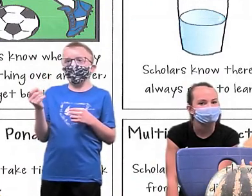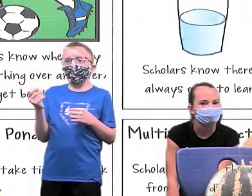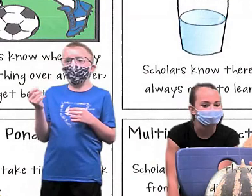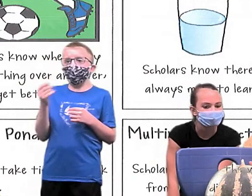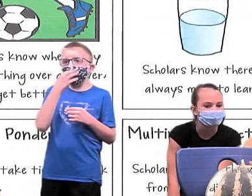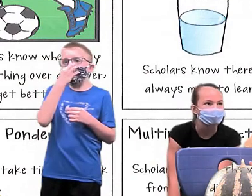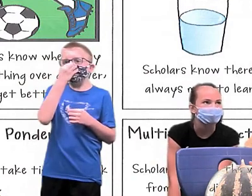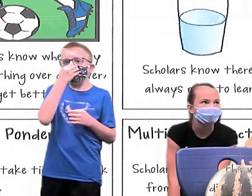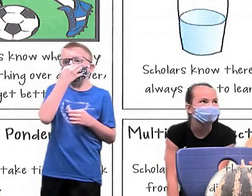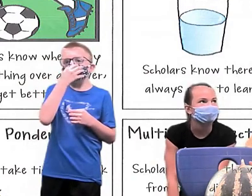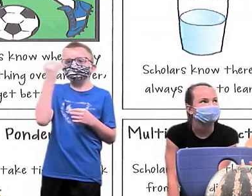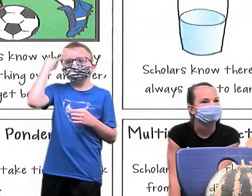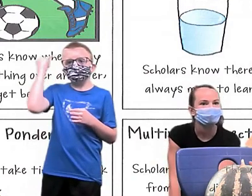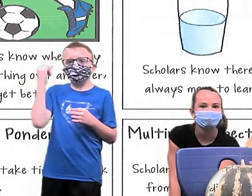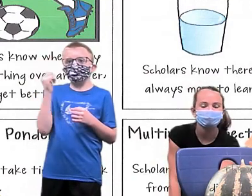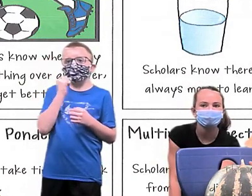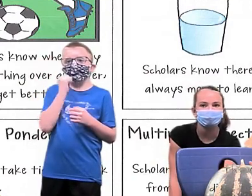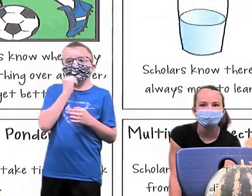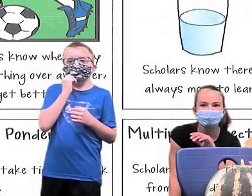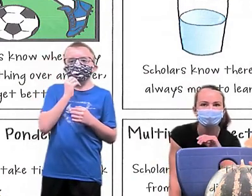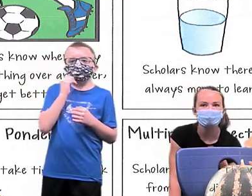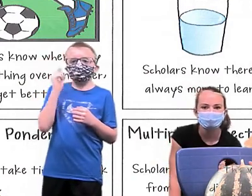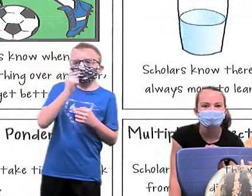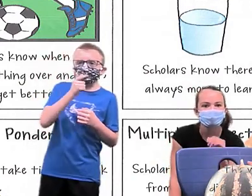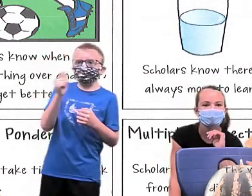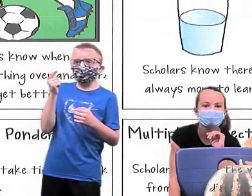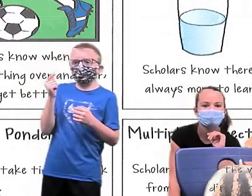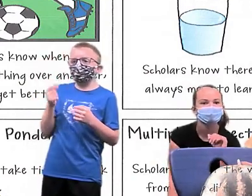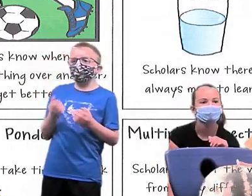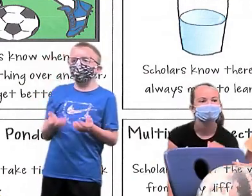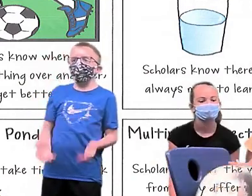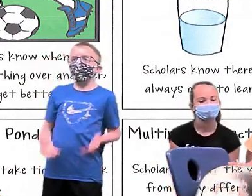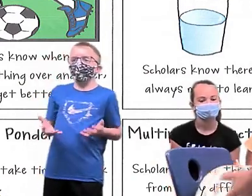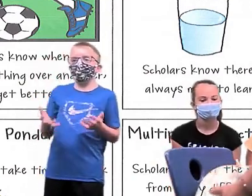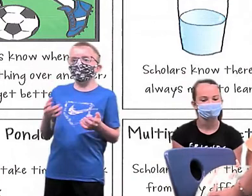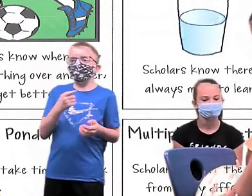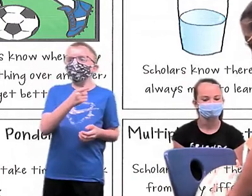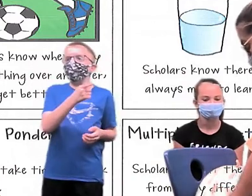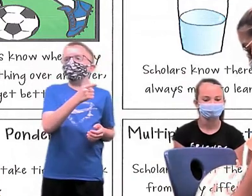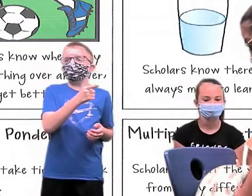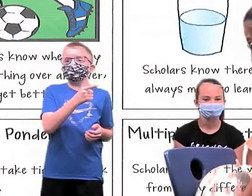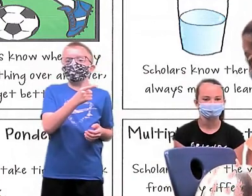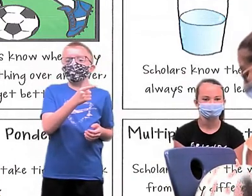clues. Each day, each of us will try to lift it. Here's me.